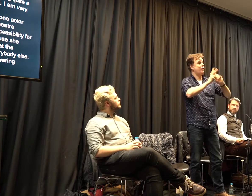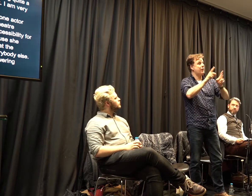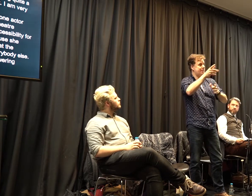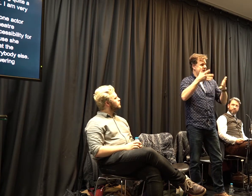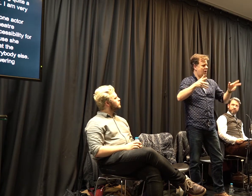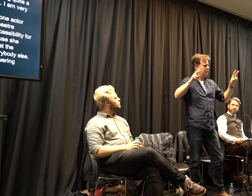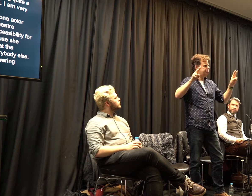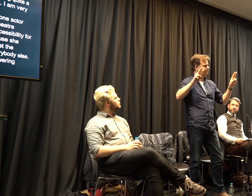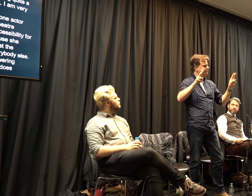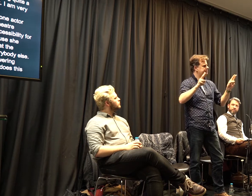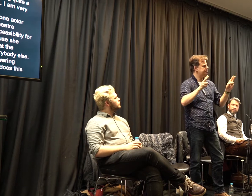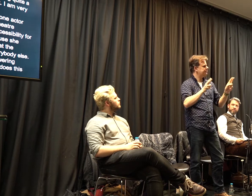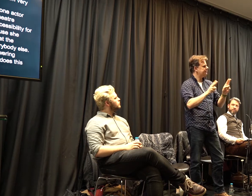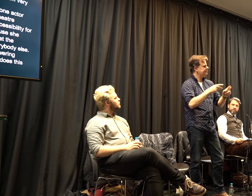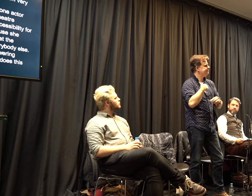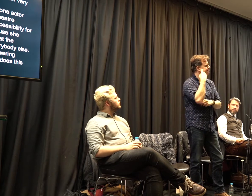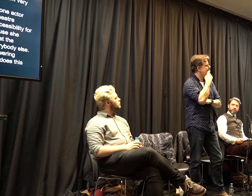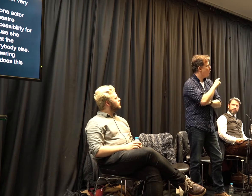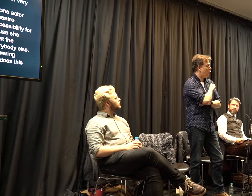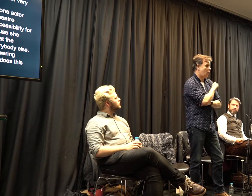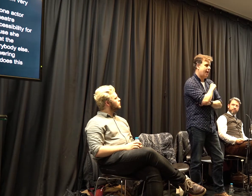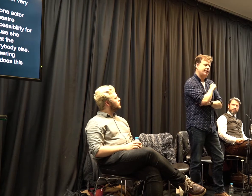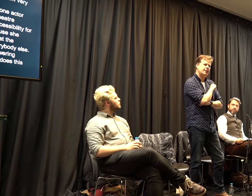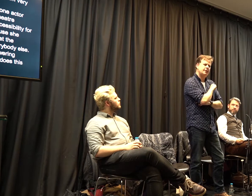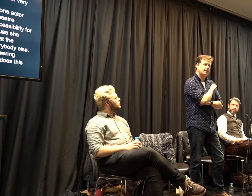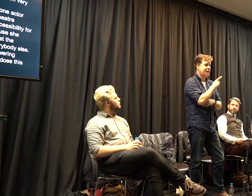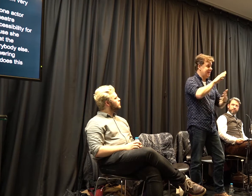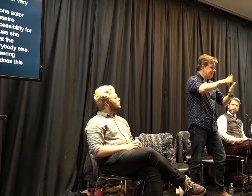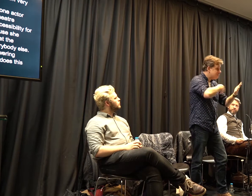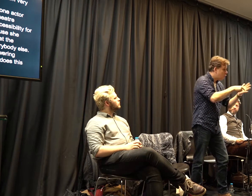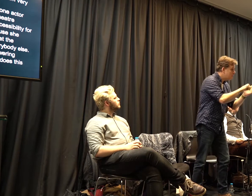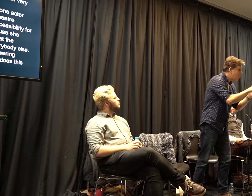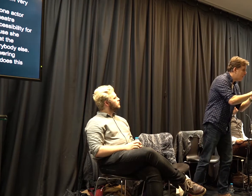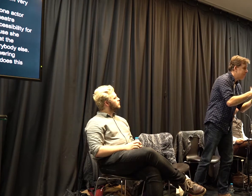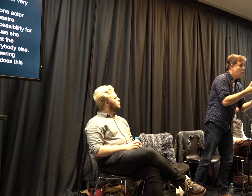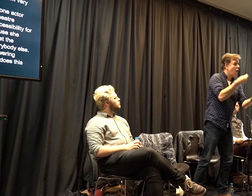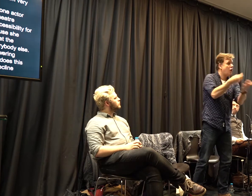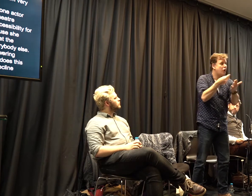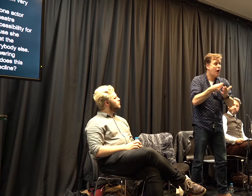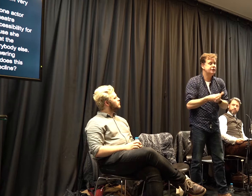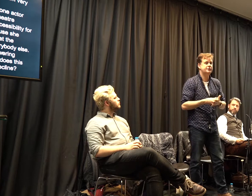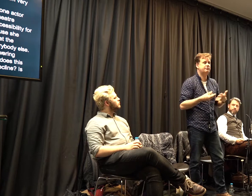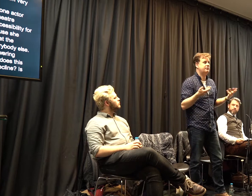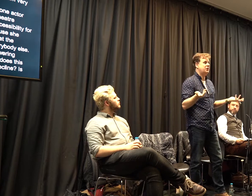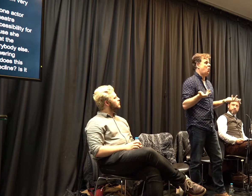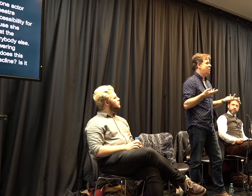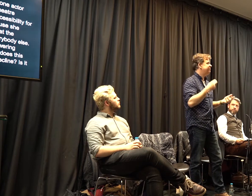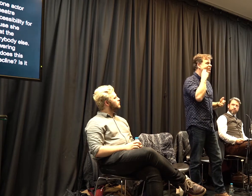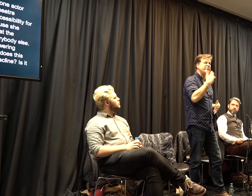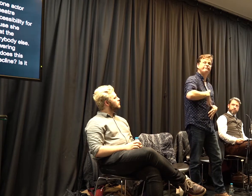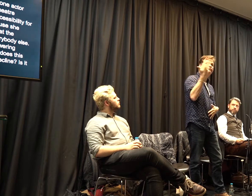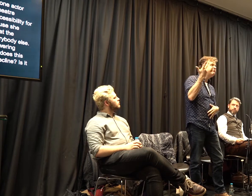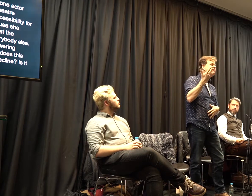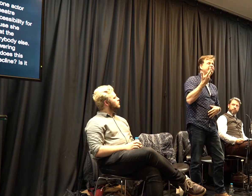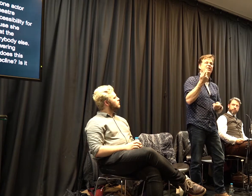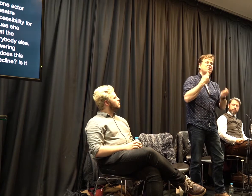this mean the performance interpreters are in decline? Is it because of scheduling issues? Or